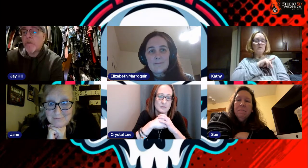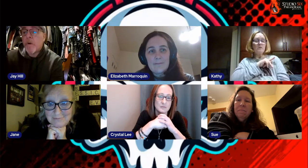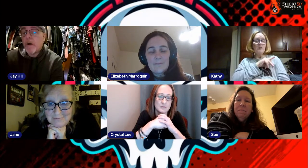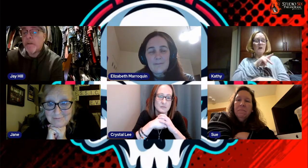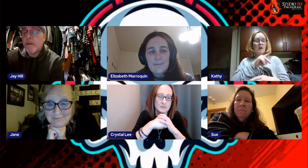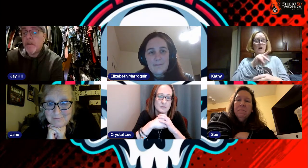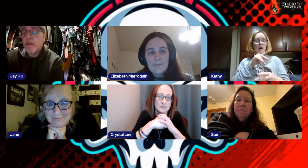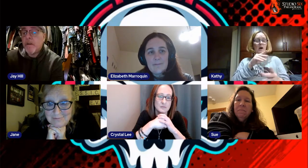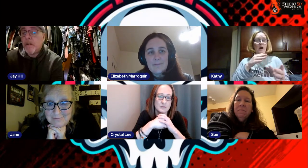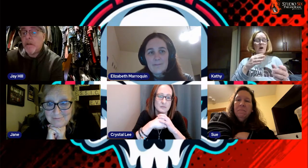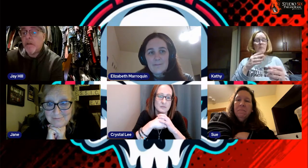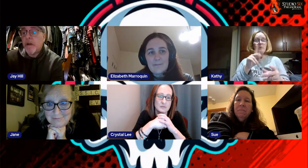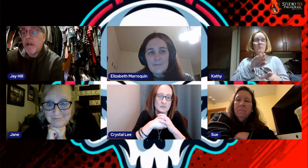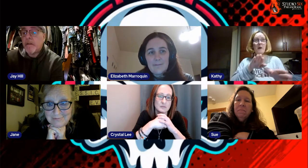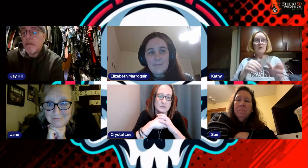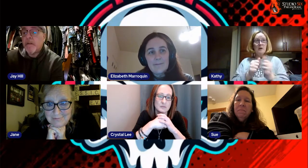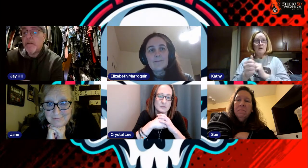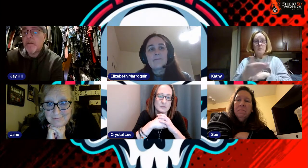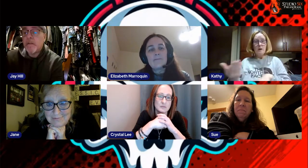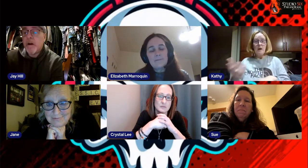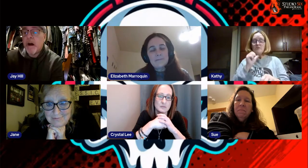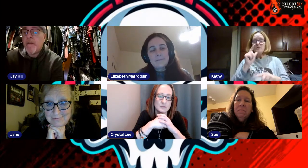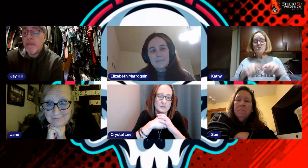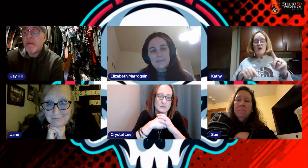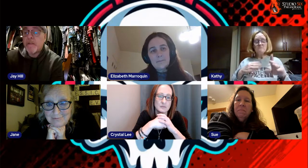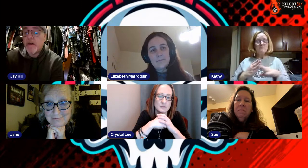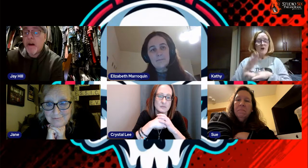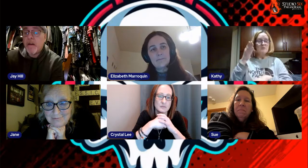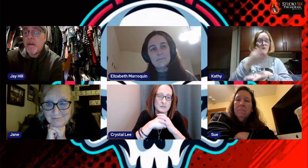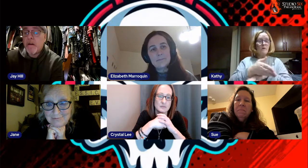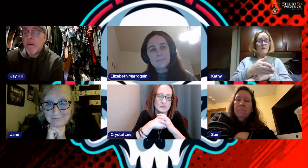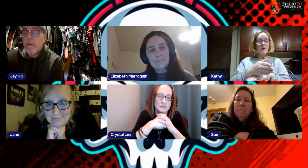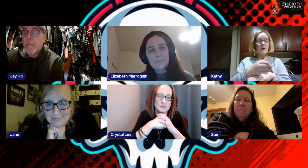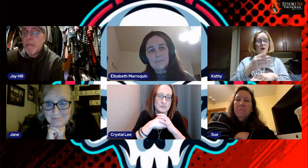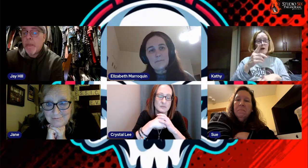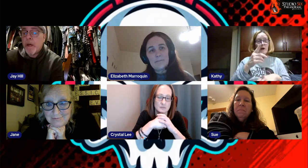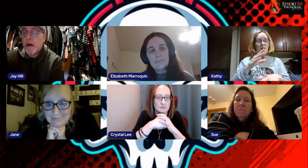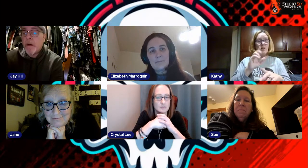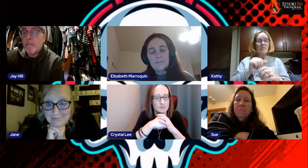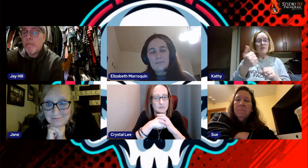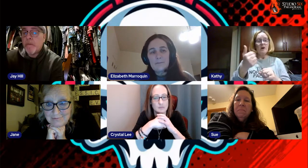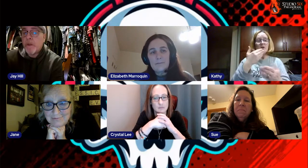hasn't crossed into the light and is on this side,